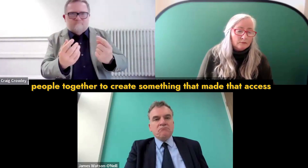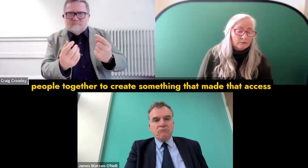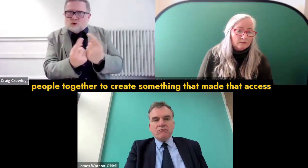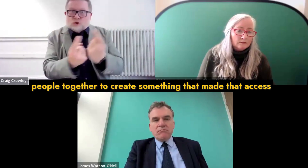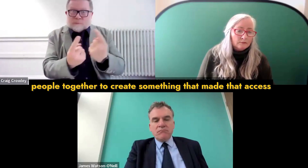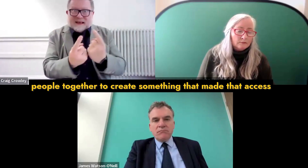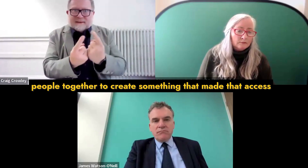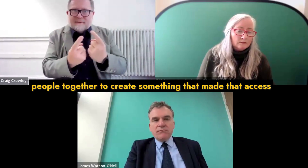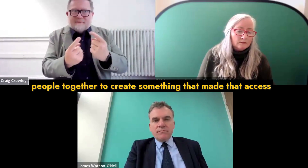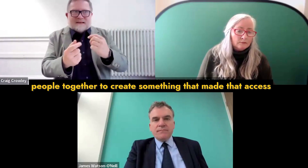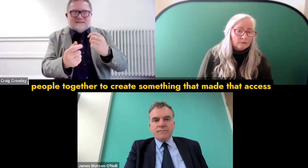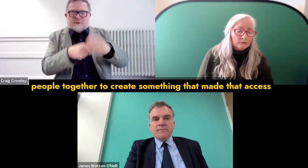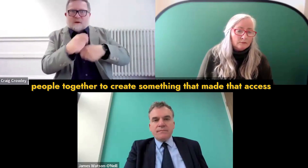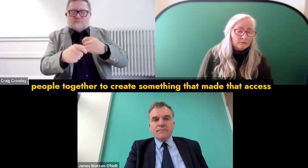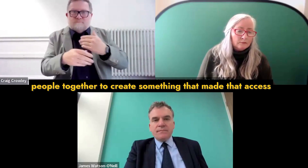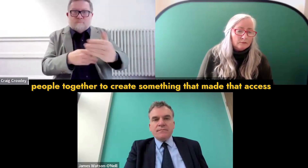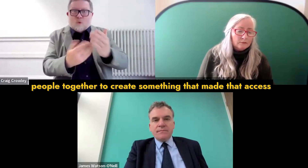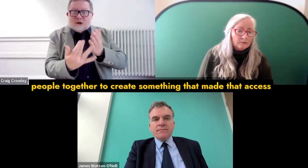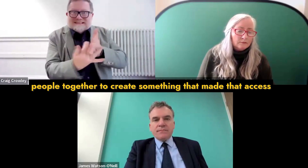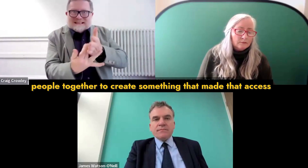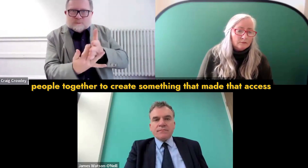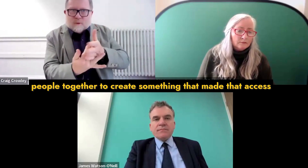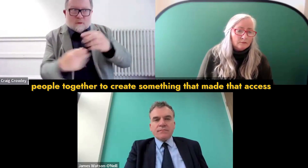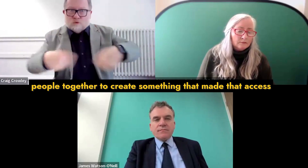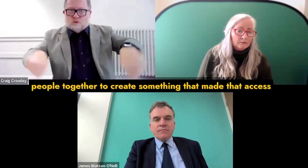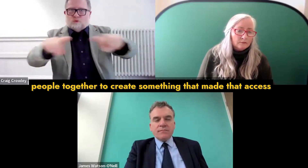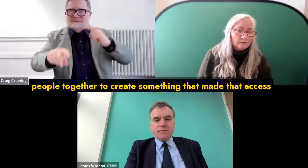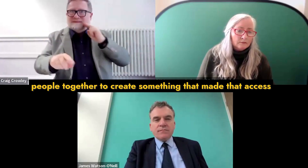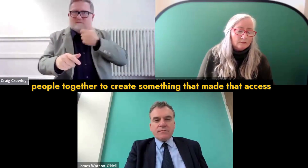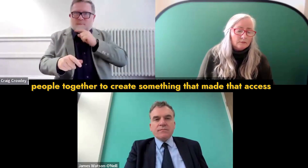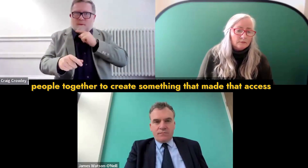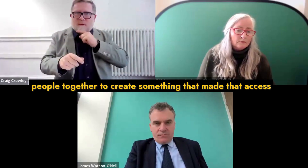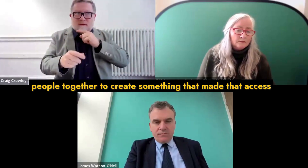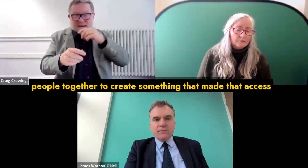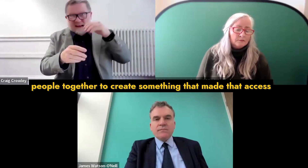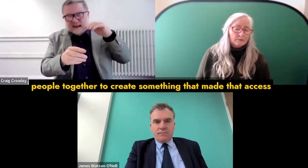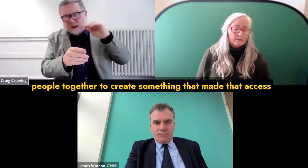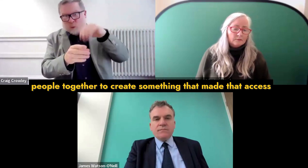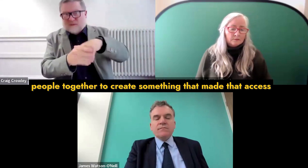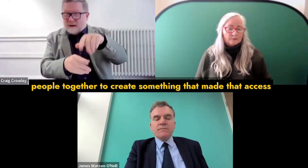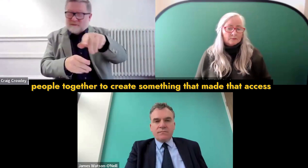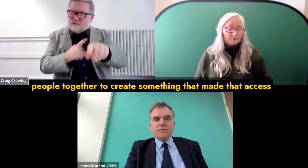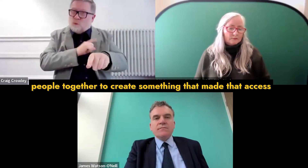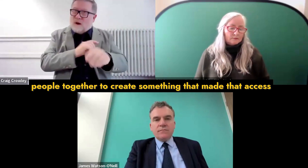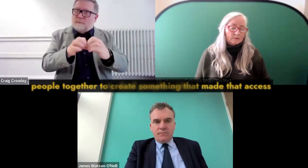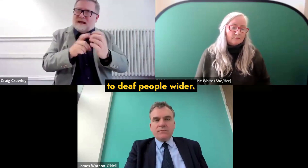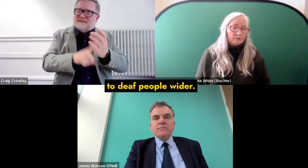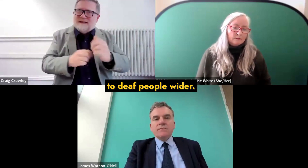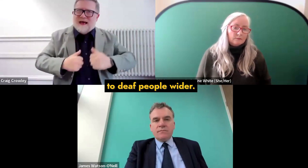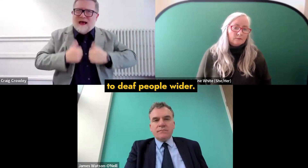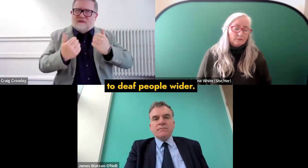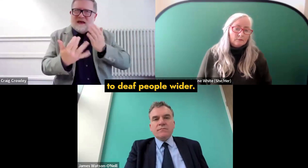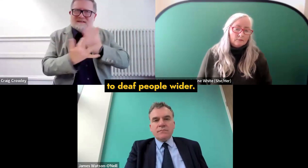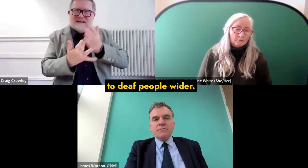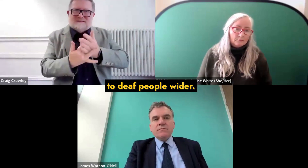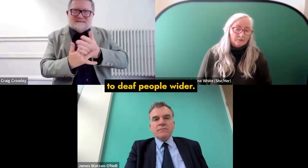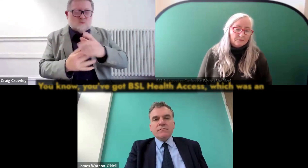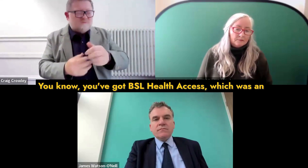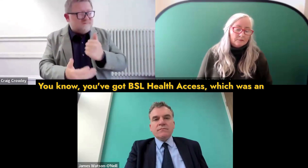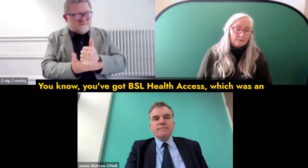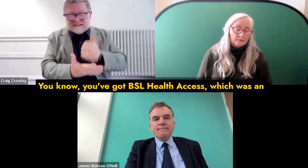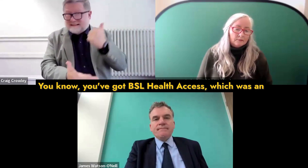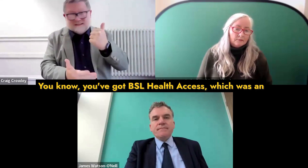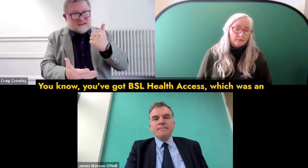together to create something that made the access to deaf people